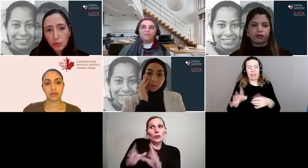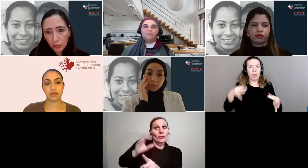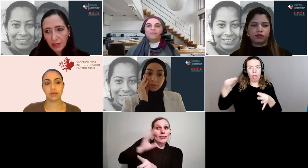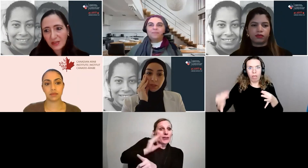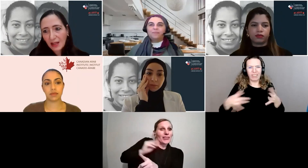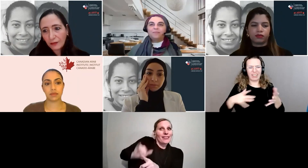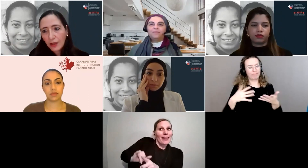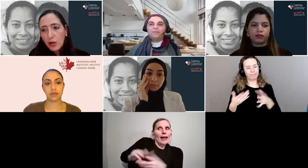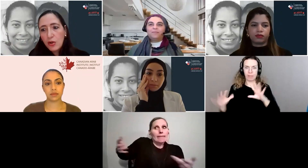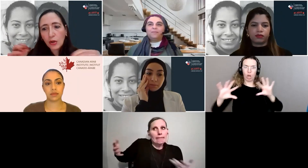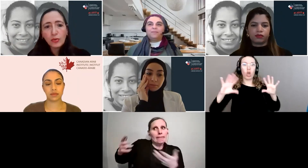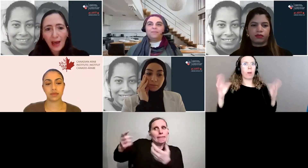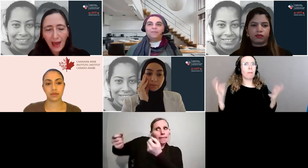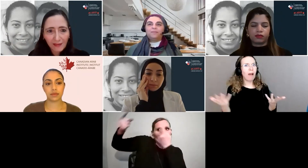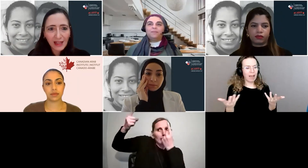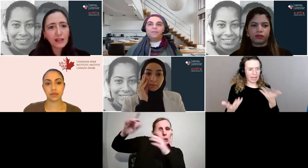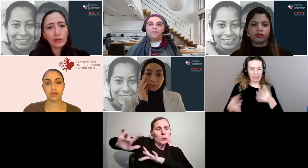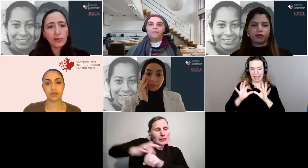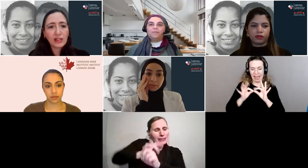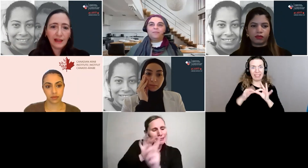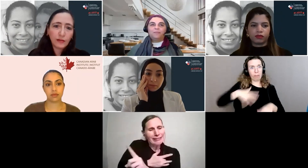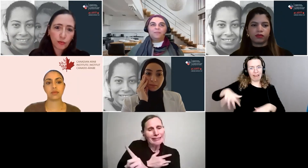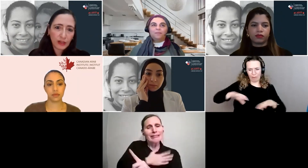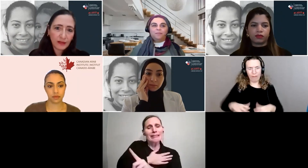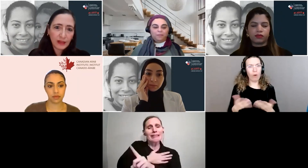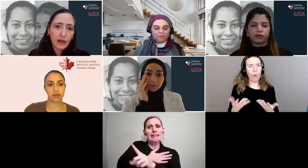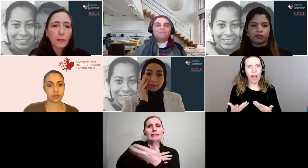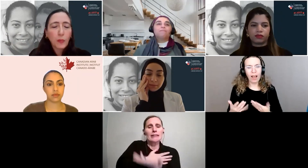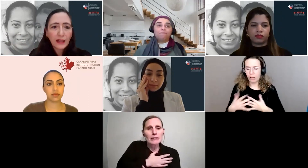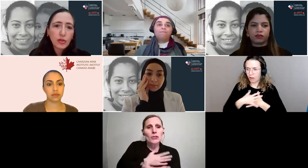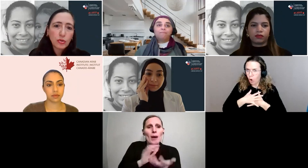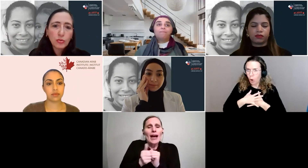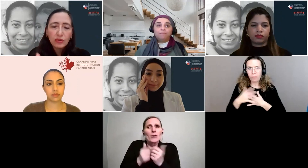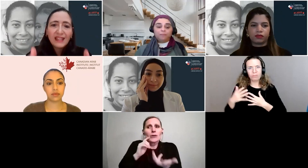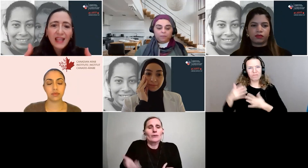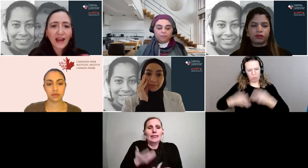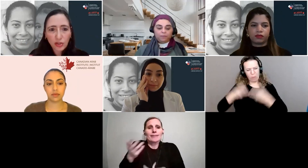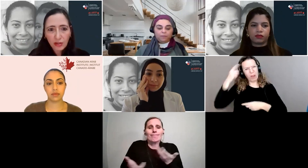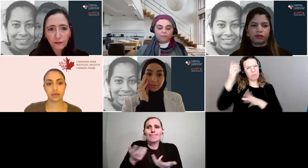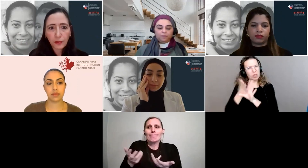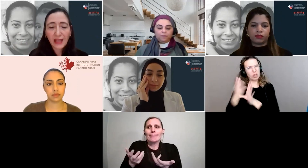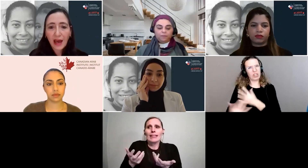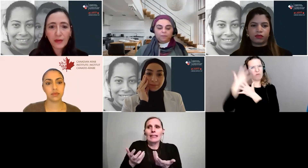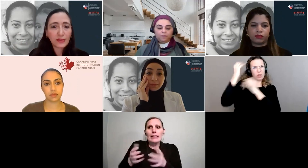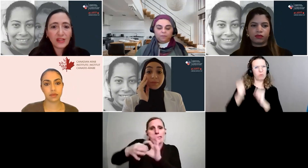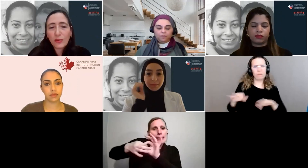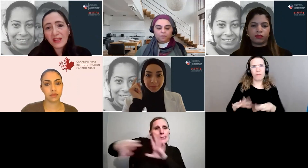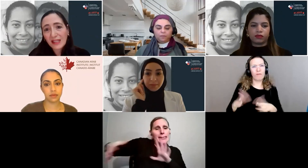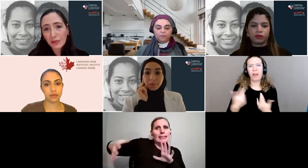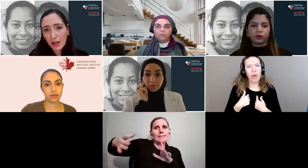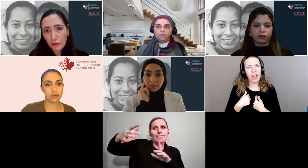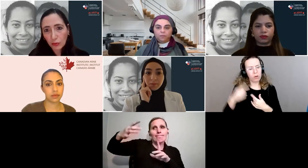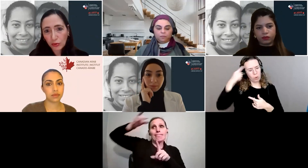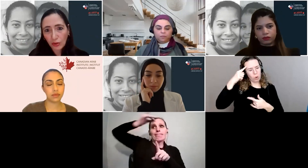interpreters do themselves not to have that psychological health ruined? What can you do to detach from that? Because it's something